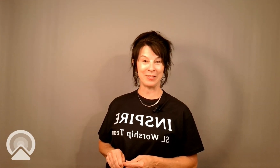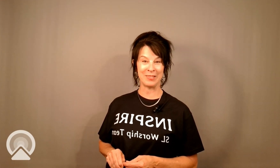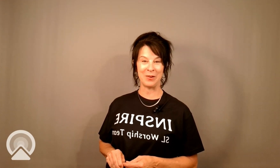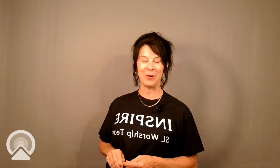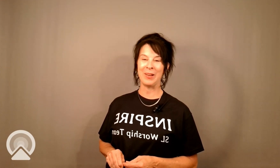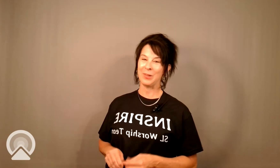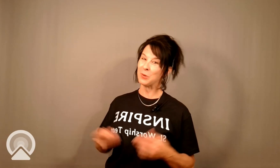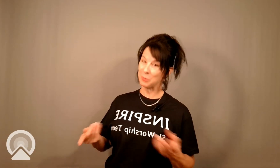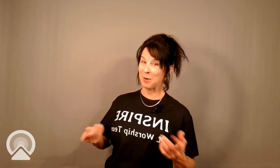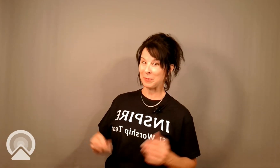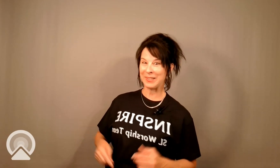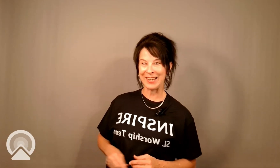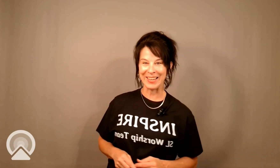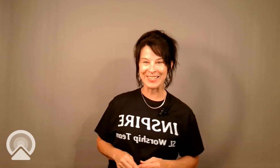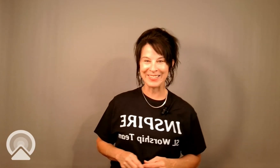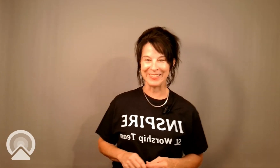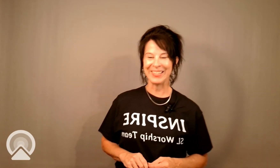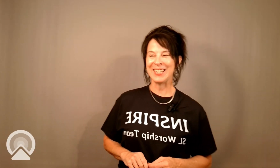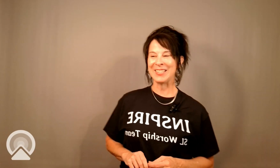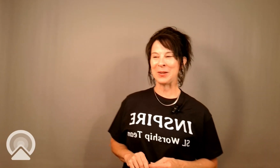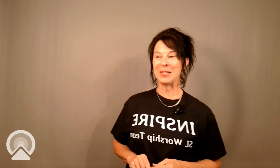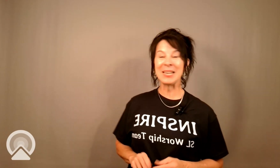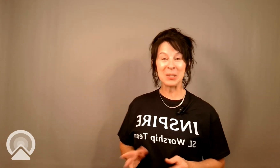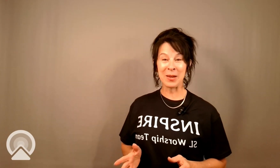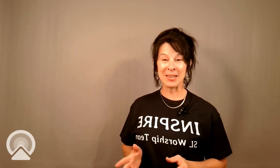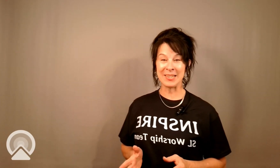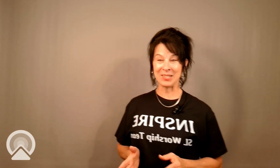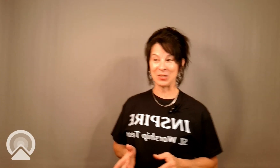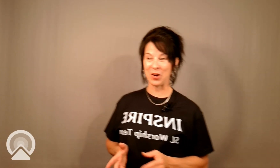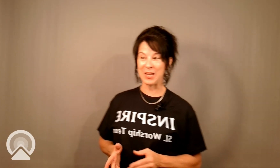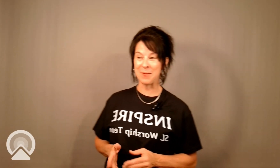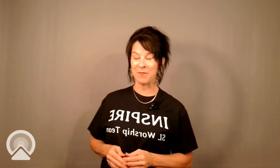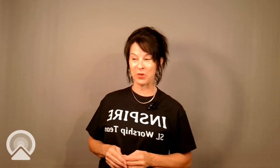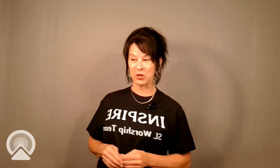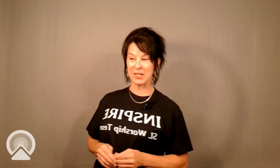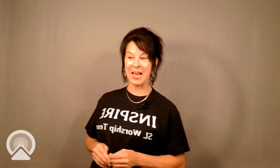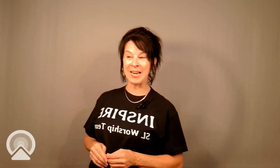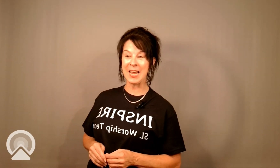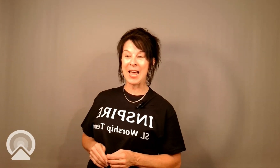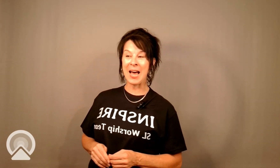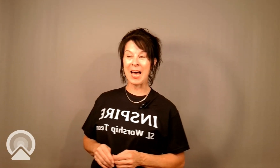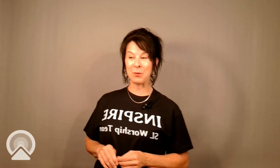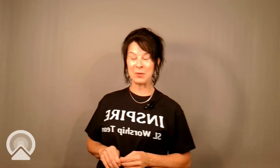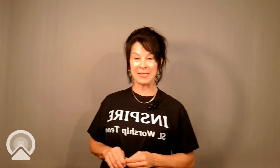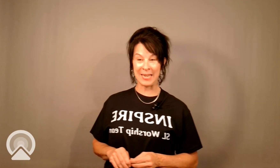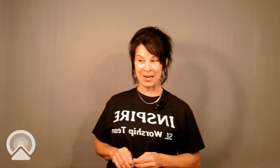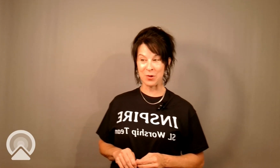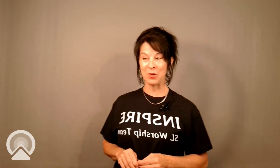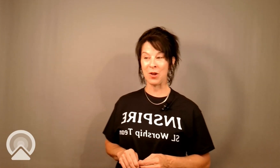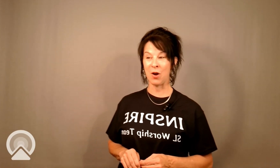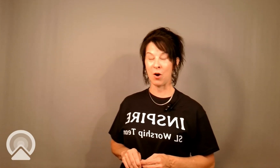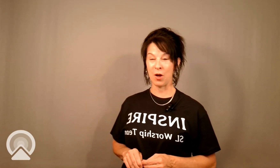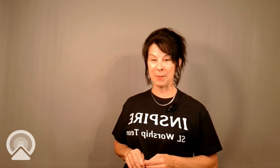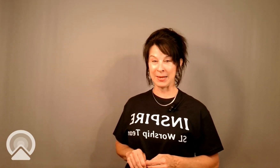so you'll probably like that too. So let's go ahead and get started. First line, I was down on my